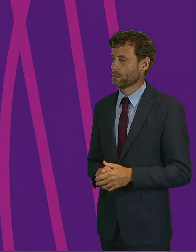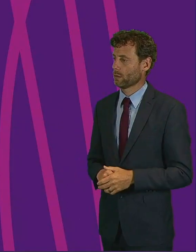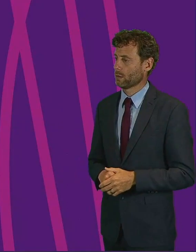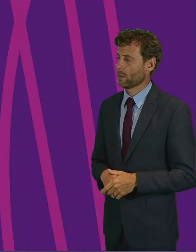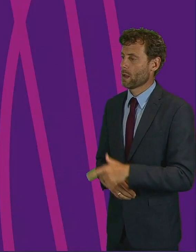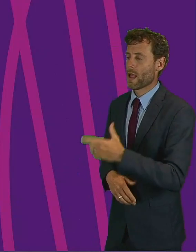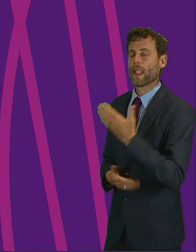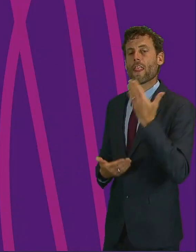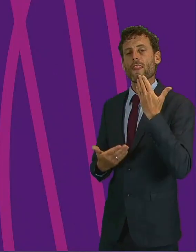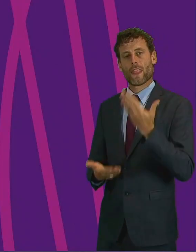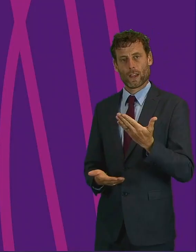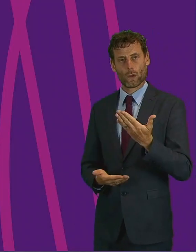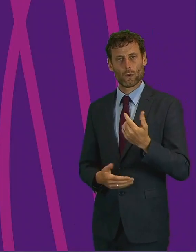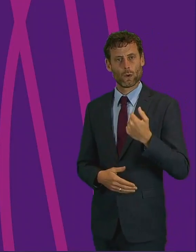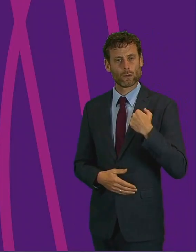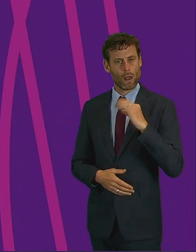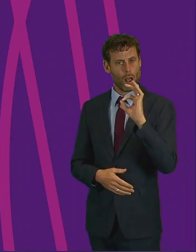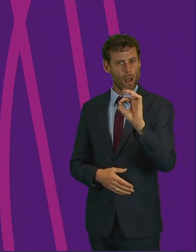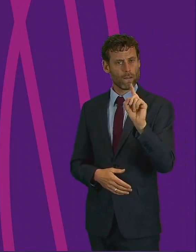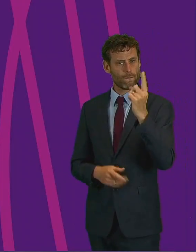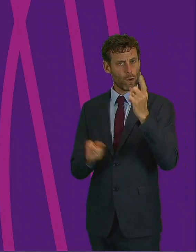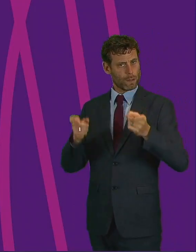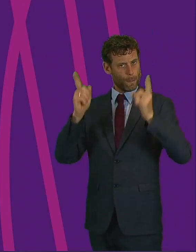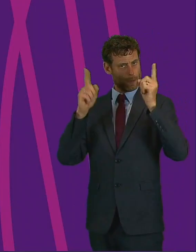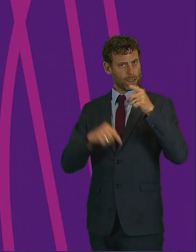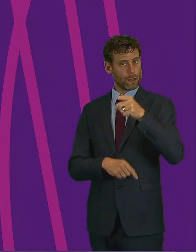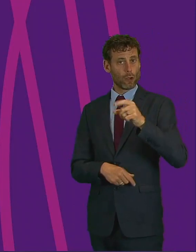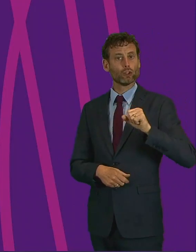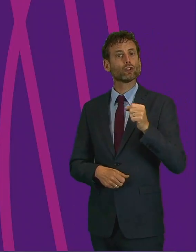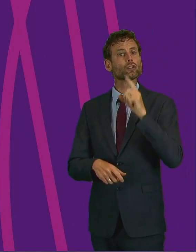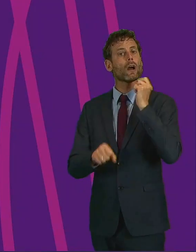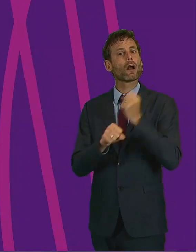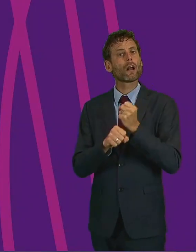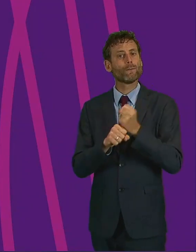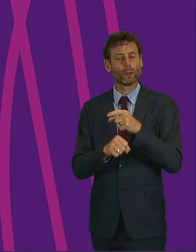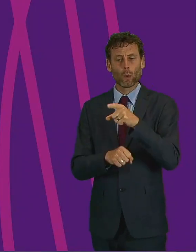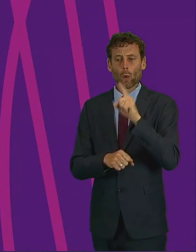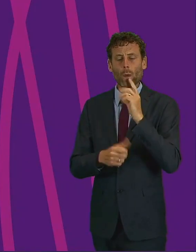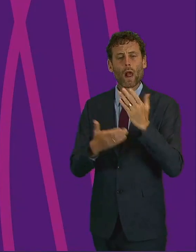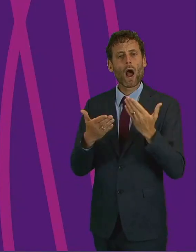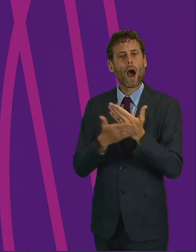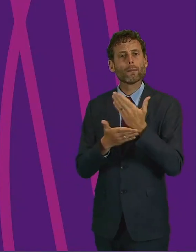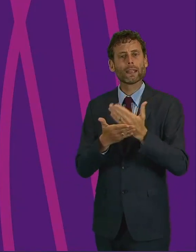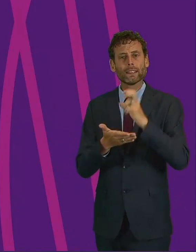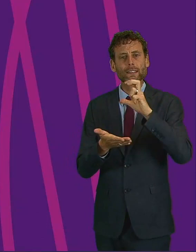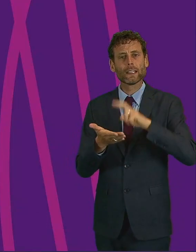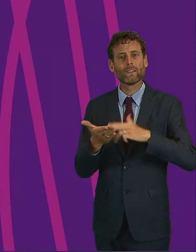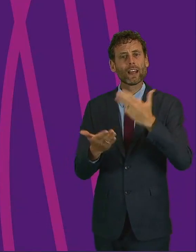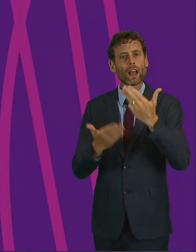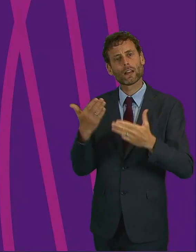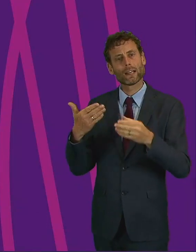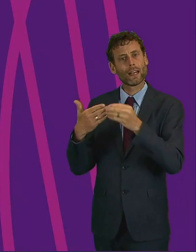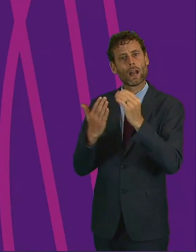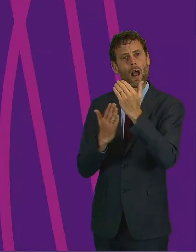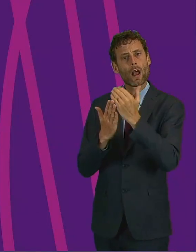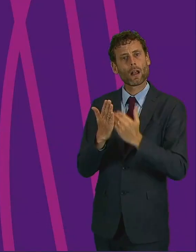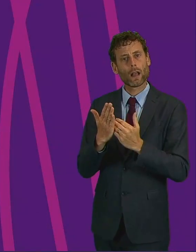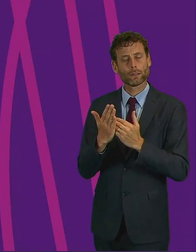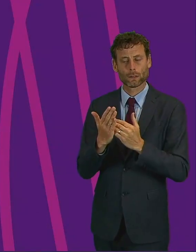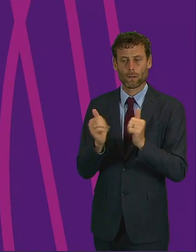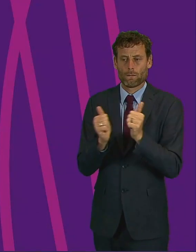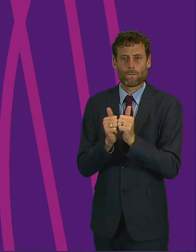Presiding Officer. Can I ask the First Minister when the Scottish Government will issue updated coronavirus guidance to